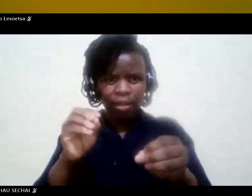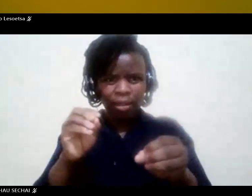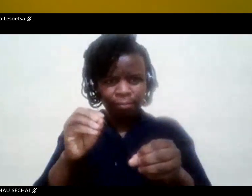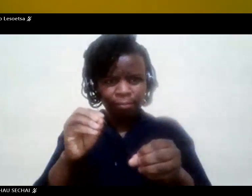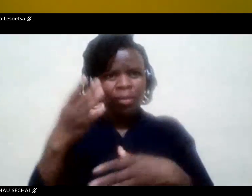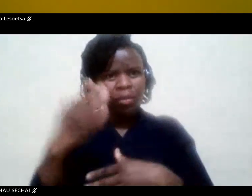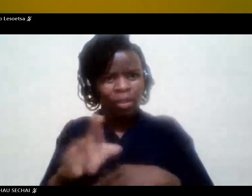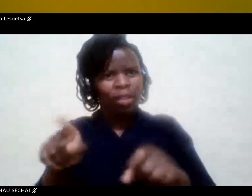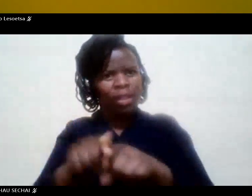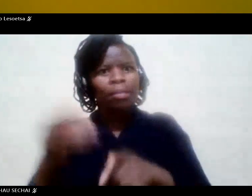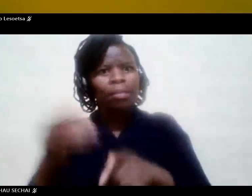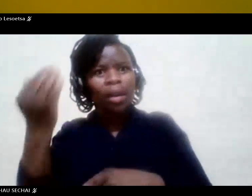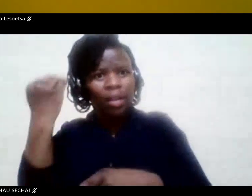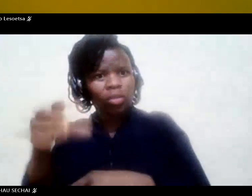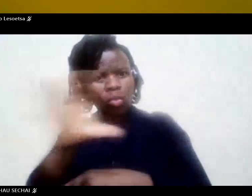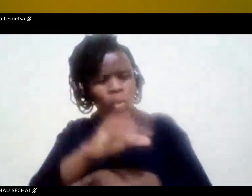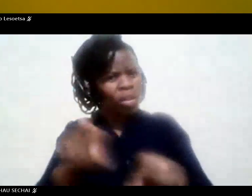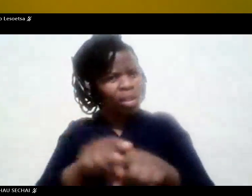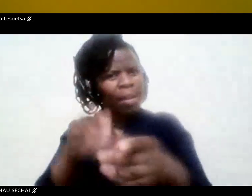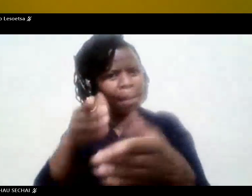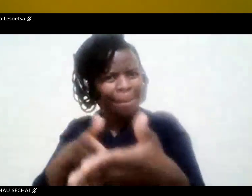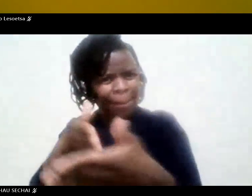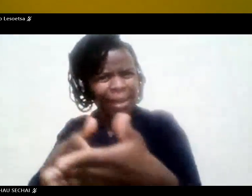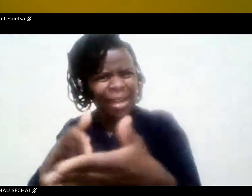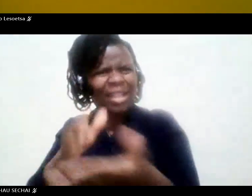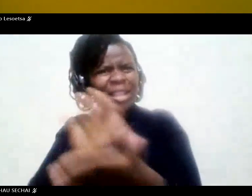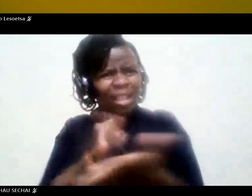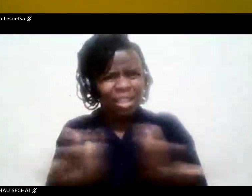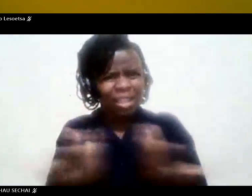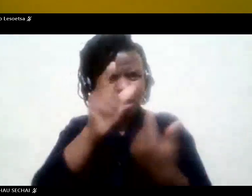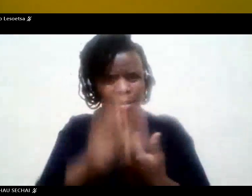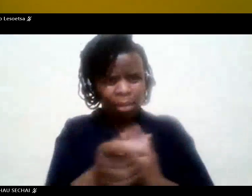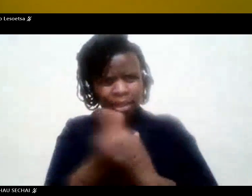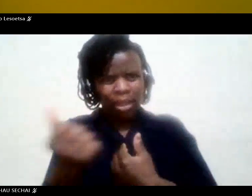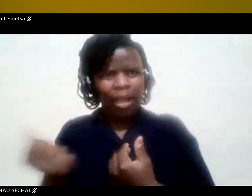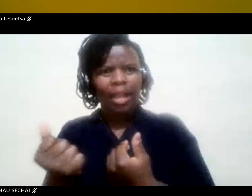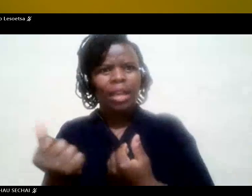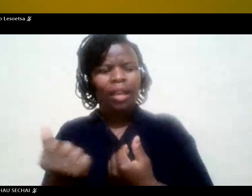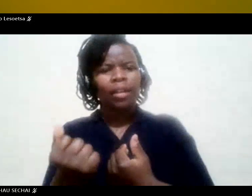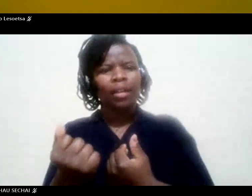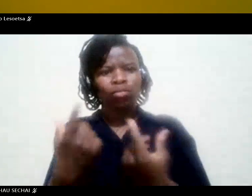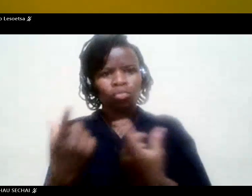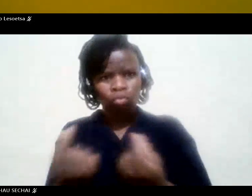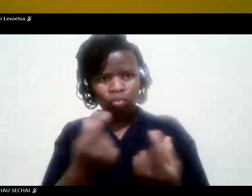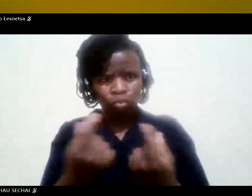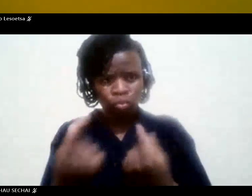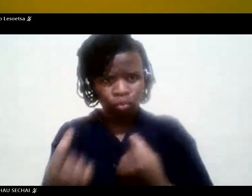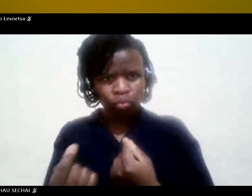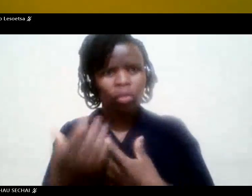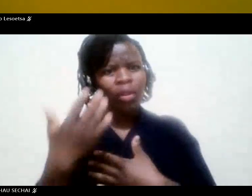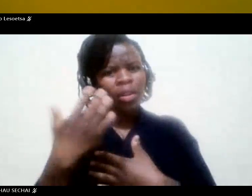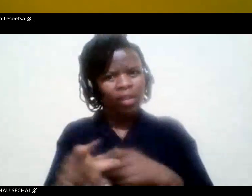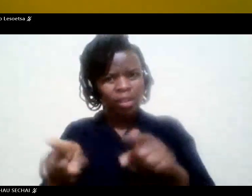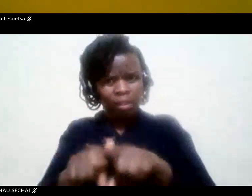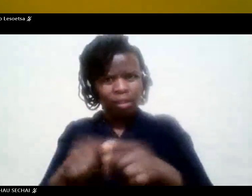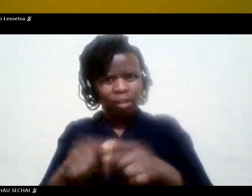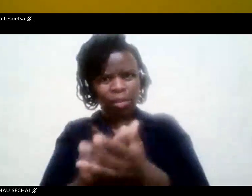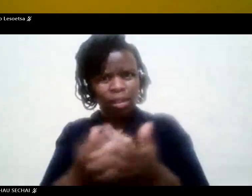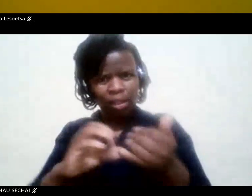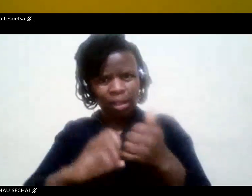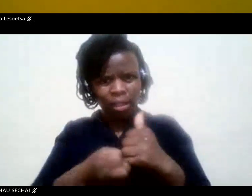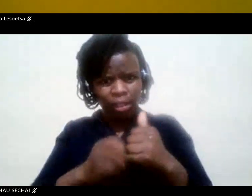barriers and challenges someone is experiencing. It's the same thing when a man tries to feel empathetic to his